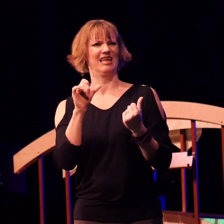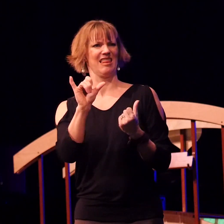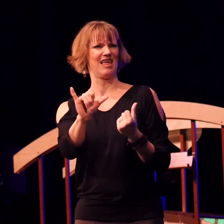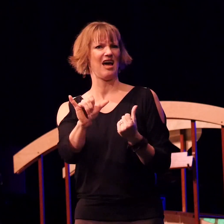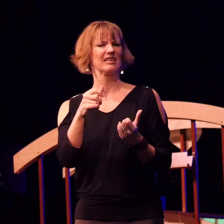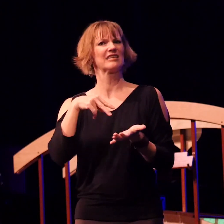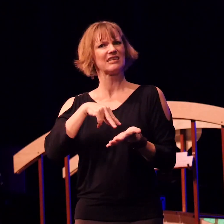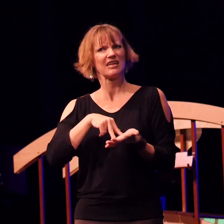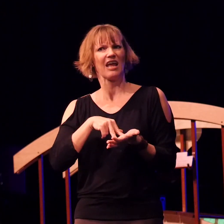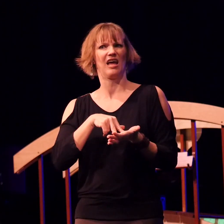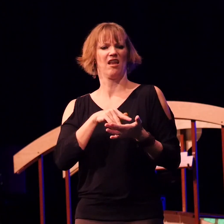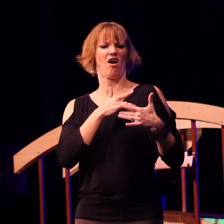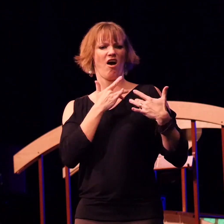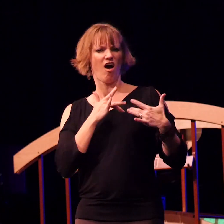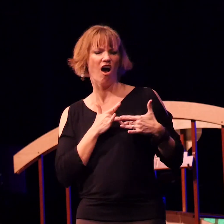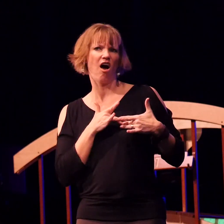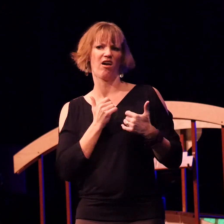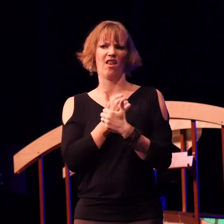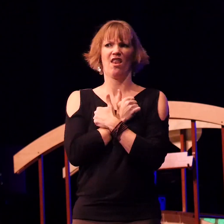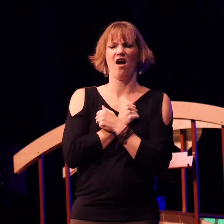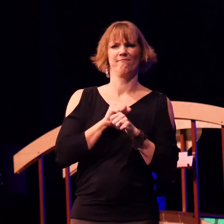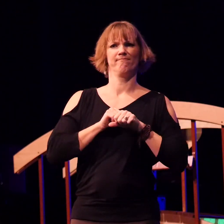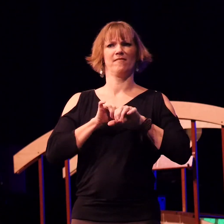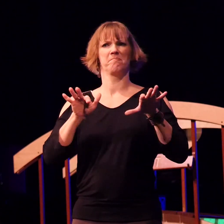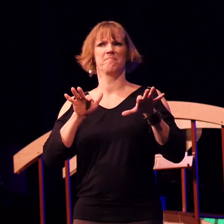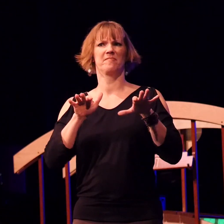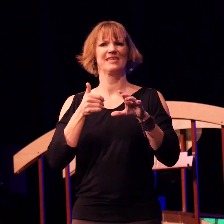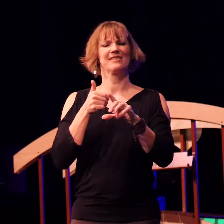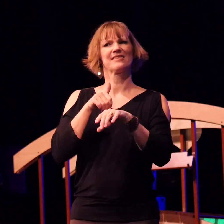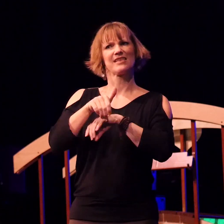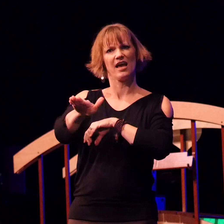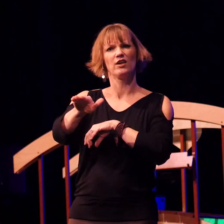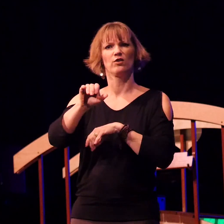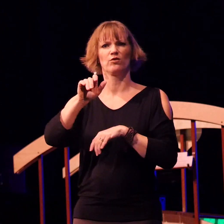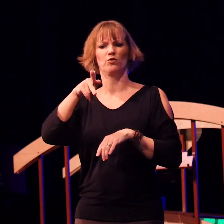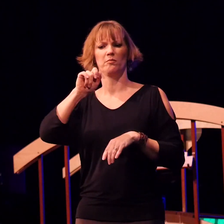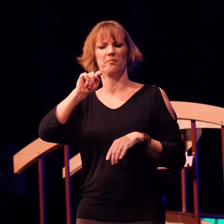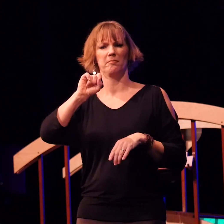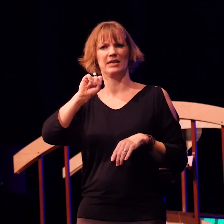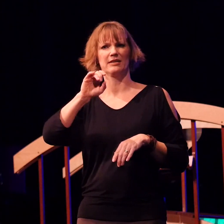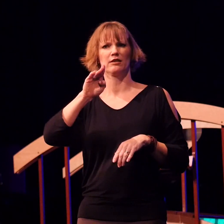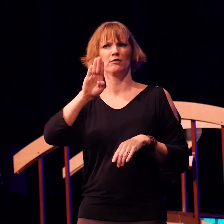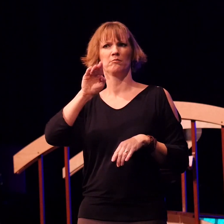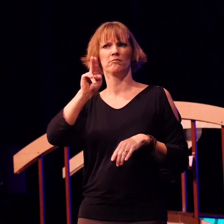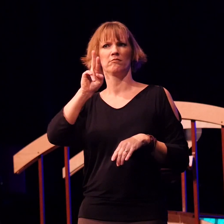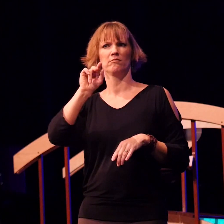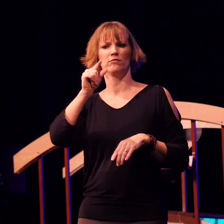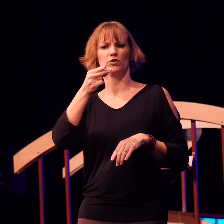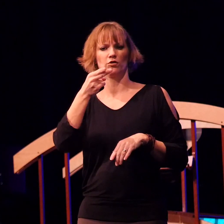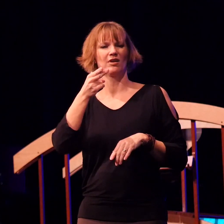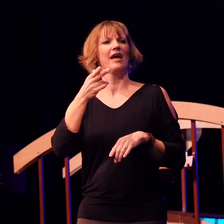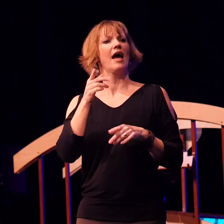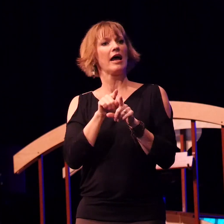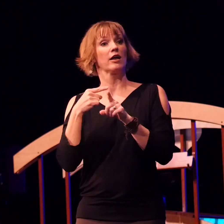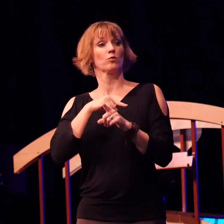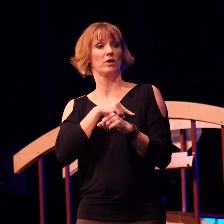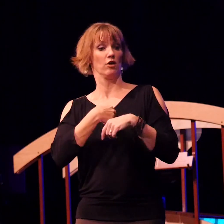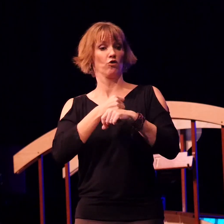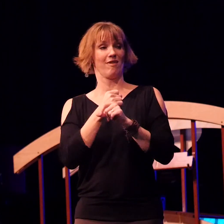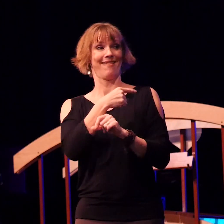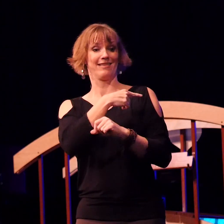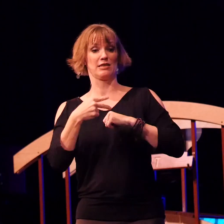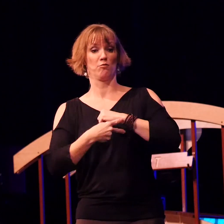healing place, and our hearts and our love go out to them. And it seems like as we're building a bridge to breakthrough here as a community, as